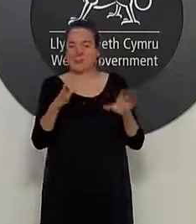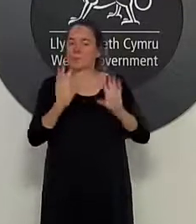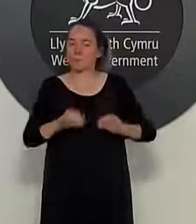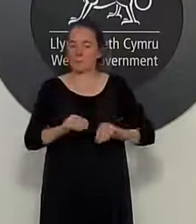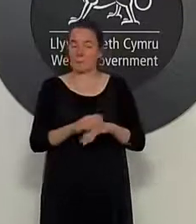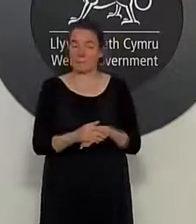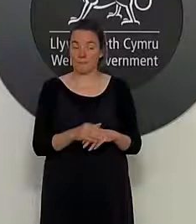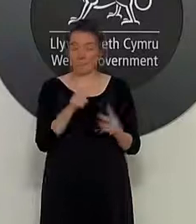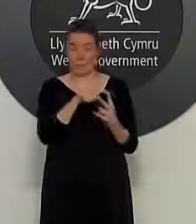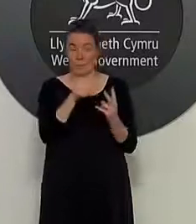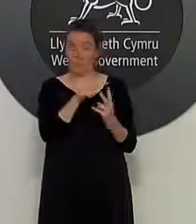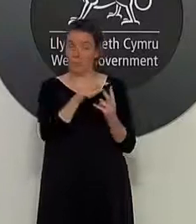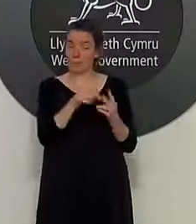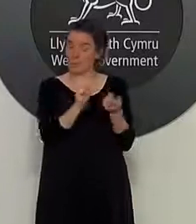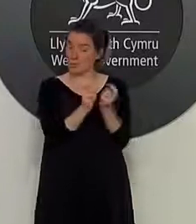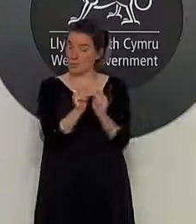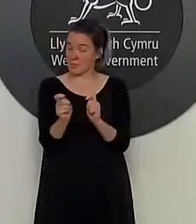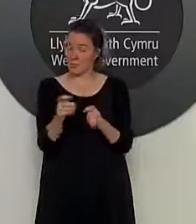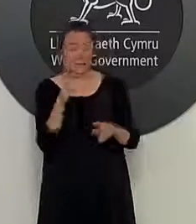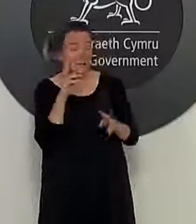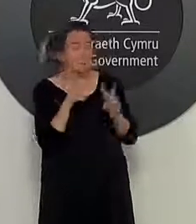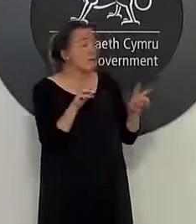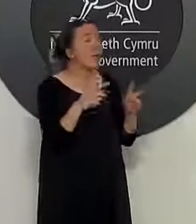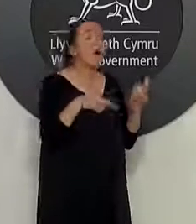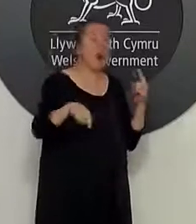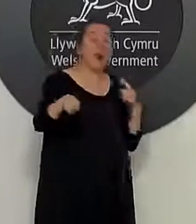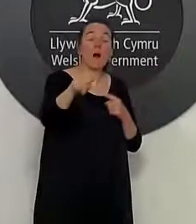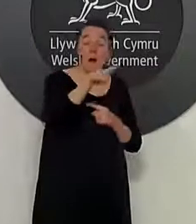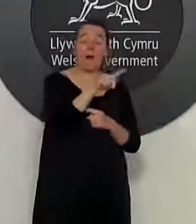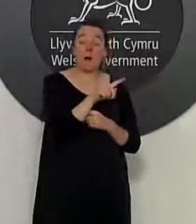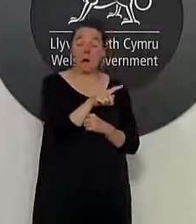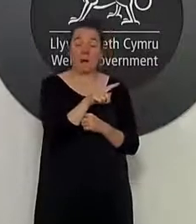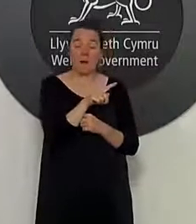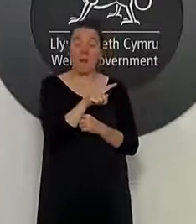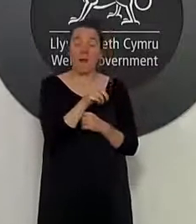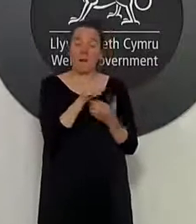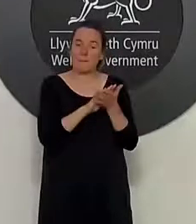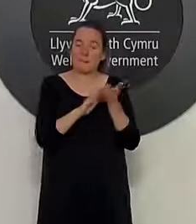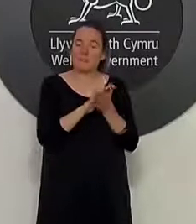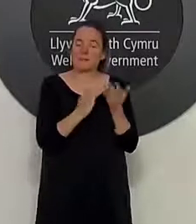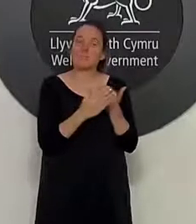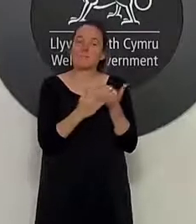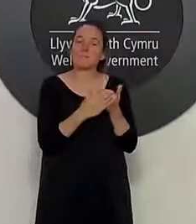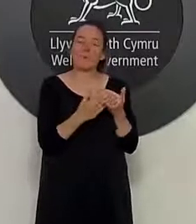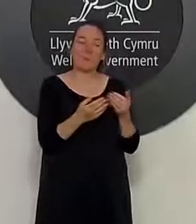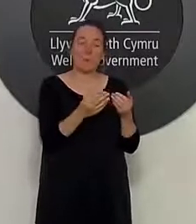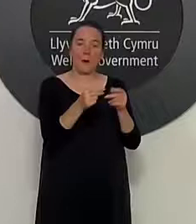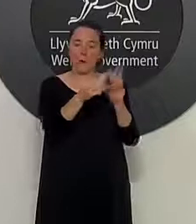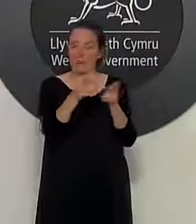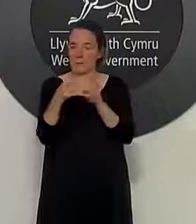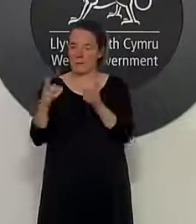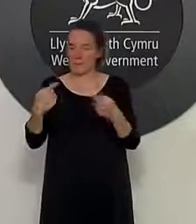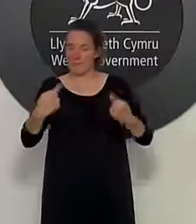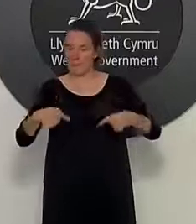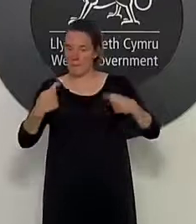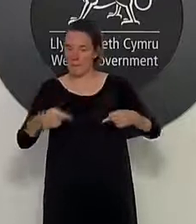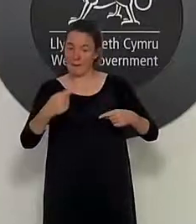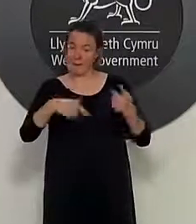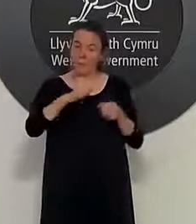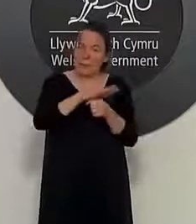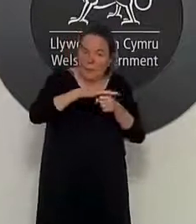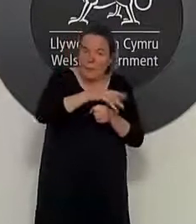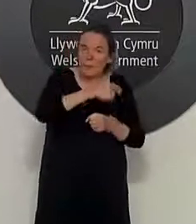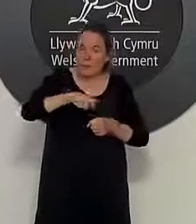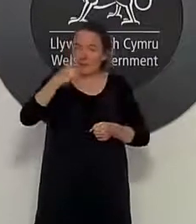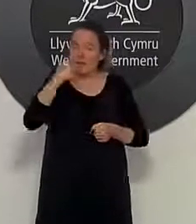already making a practical difference on the ground by freeing up more homes for local people to rent or to